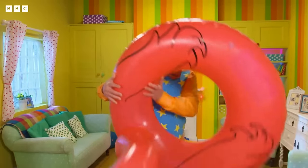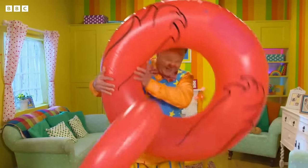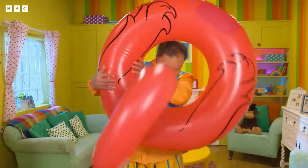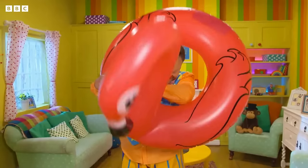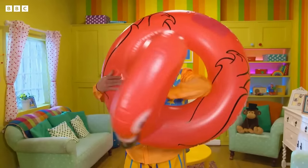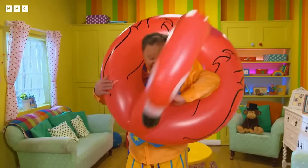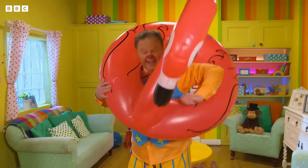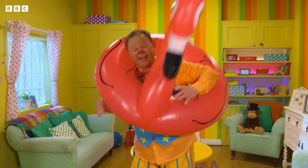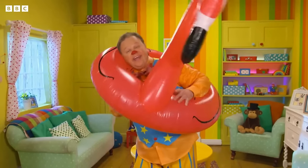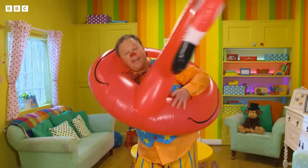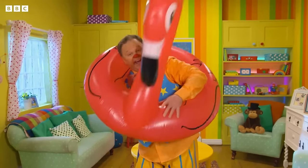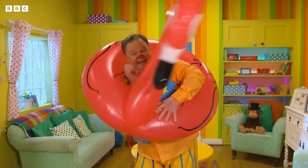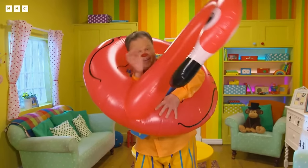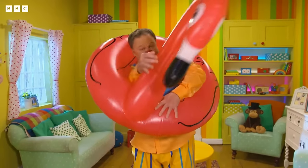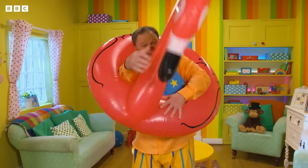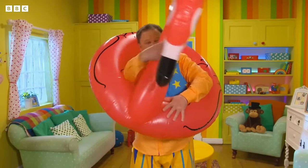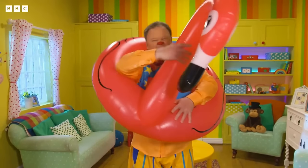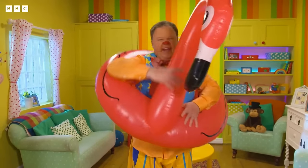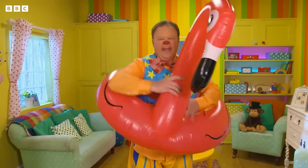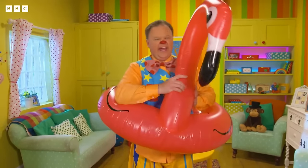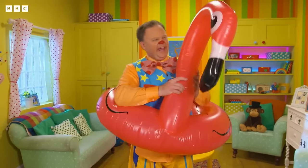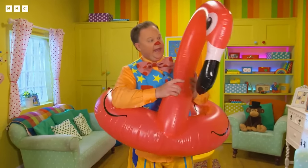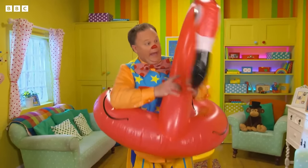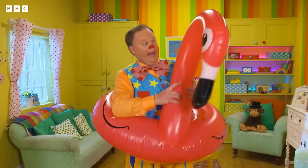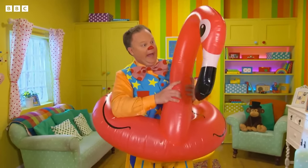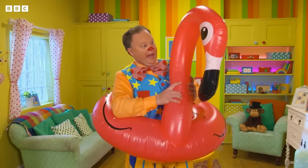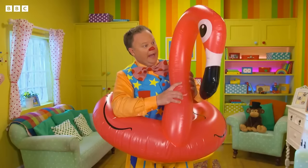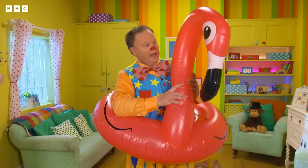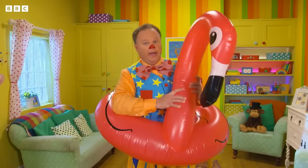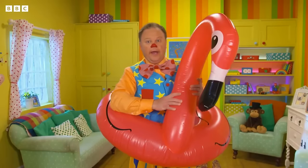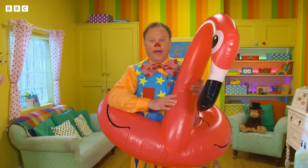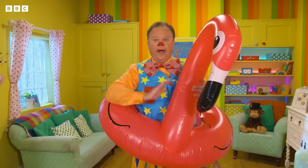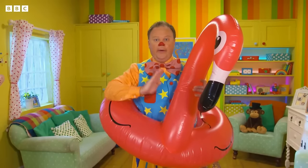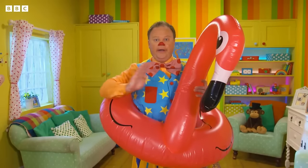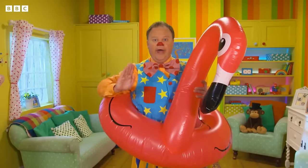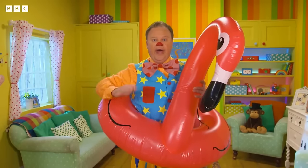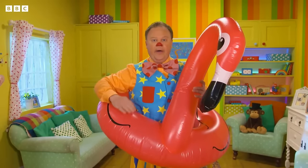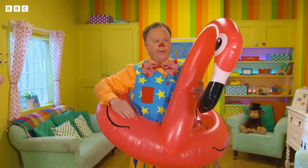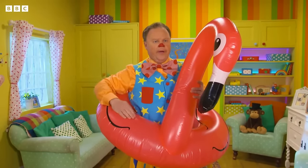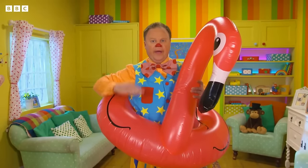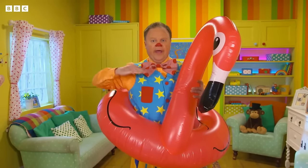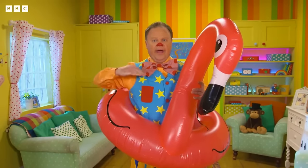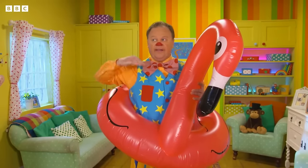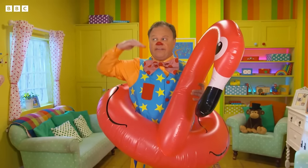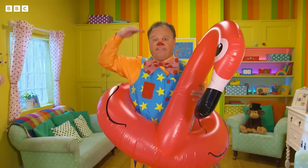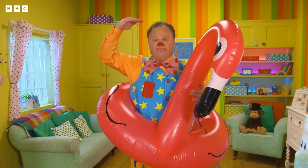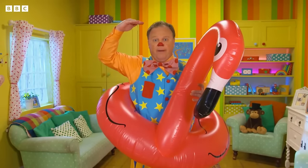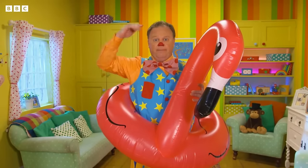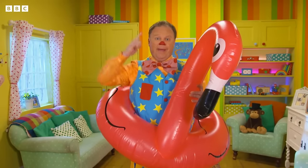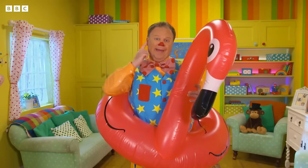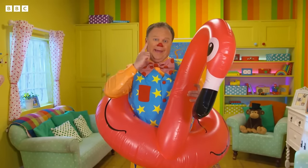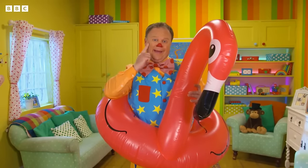Don't look like a boat, Mr. Tumble. Oh no! It's a flamingo!